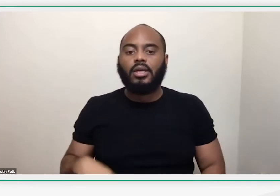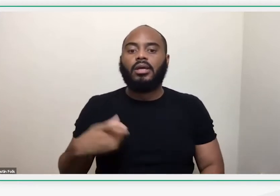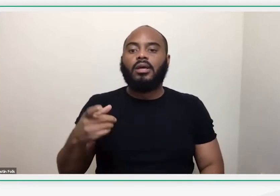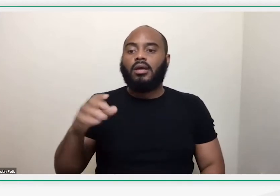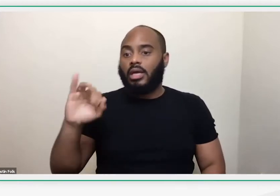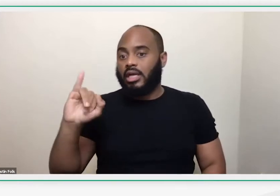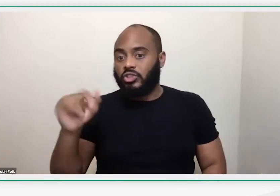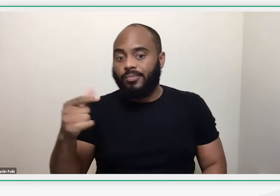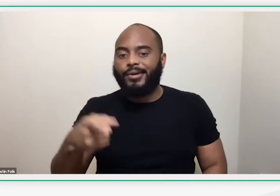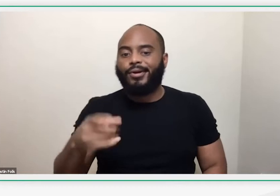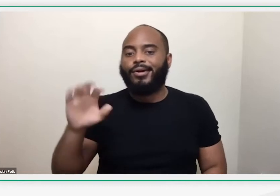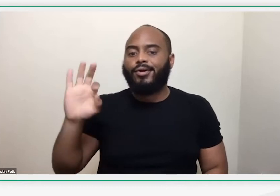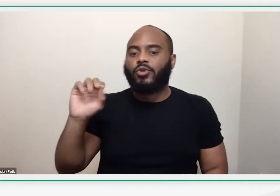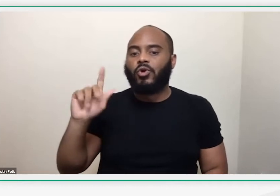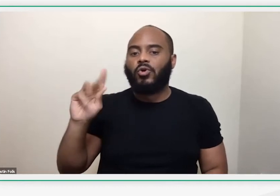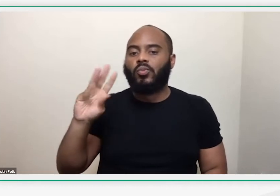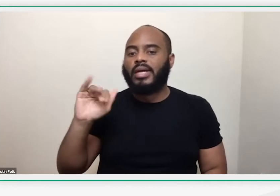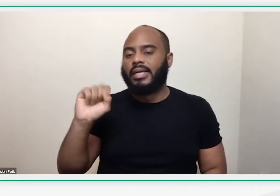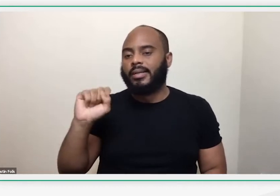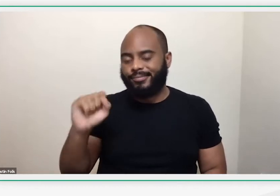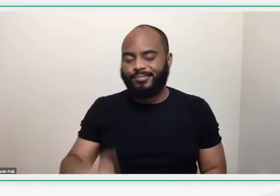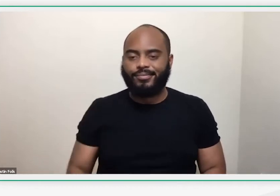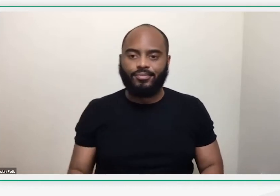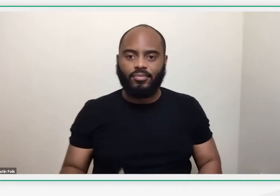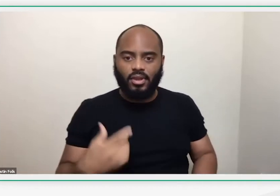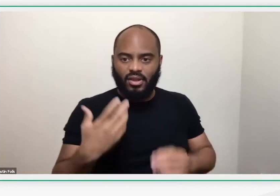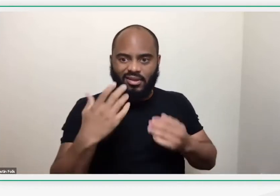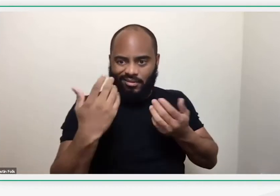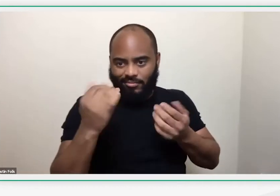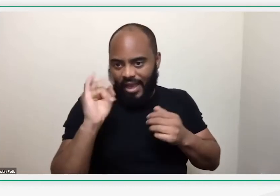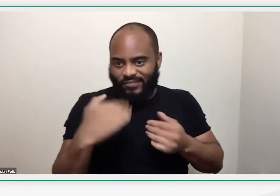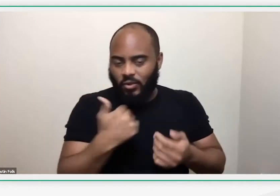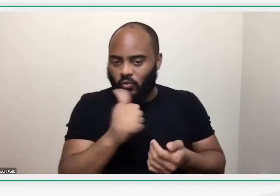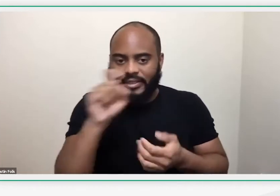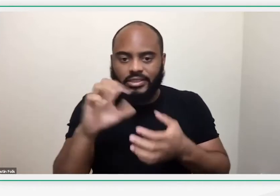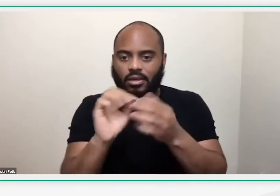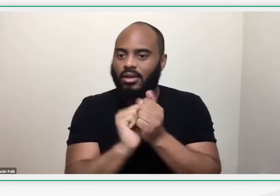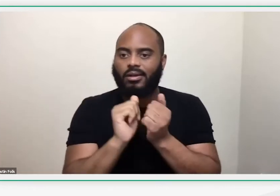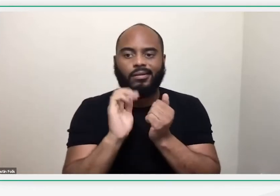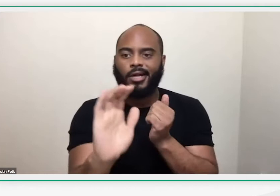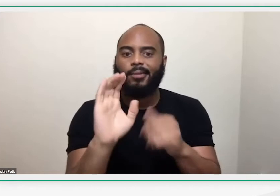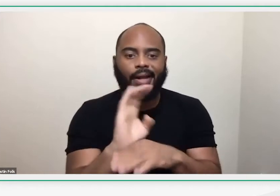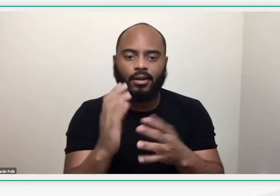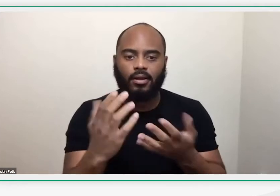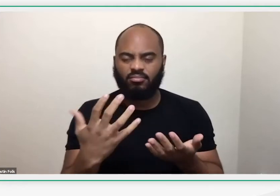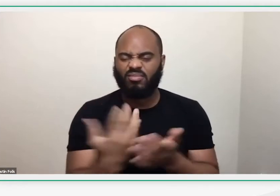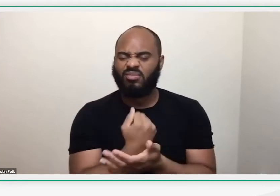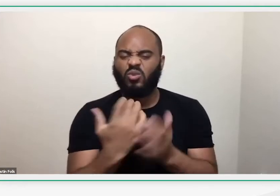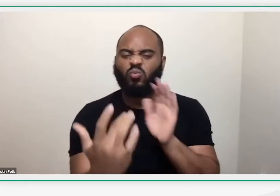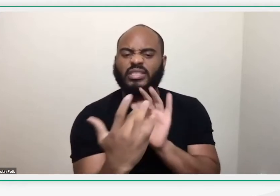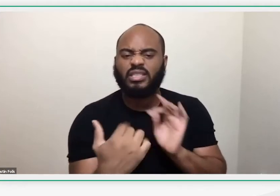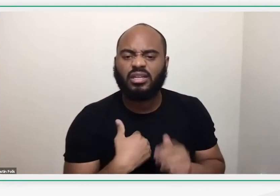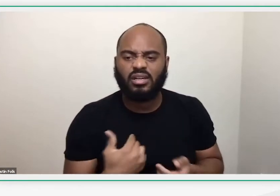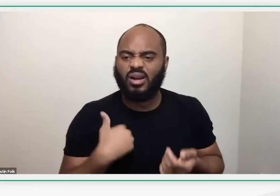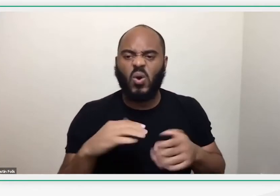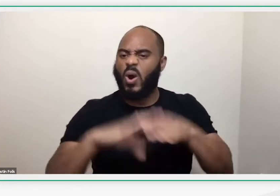on the screen, on the share screen, Folk Williams Financial at Facebook and Folk Williams on Instagram. If you have any